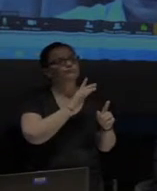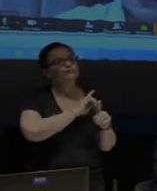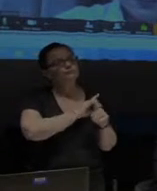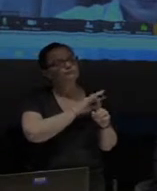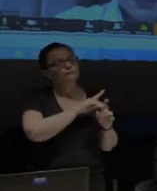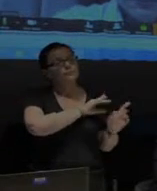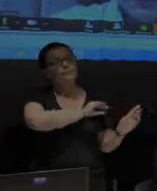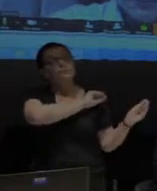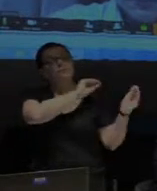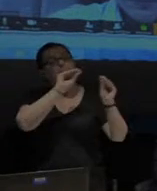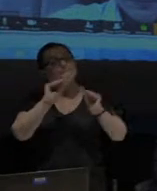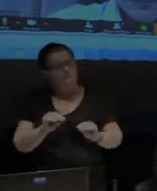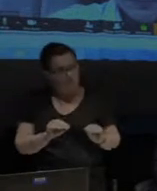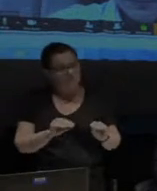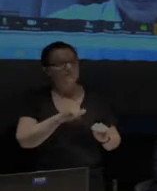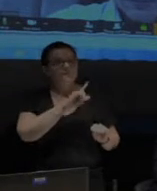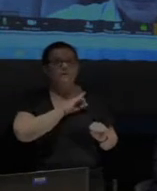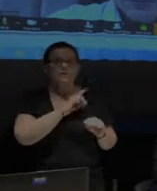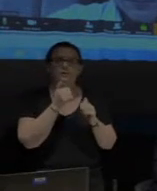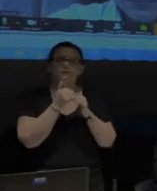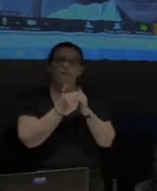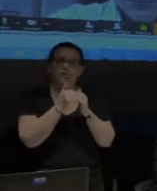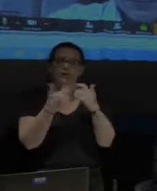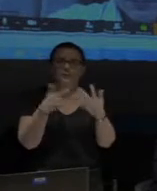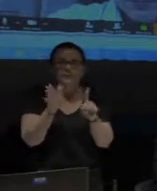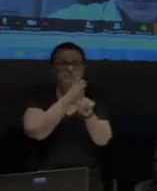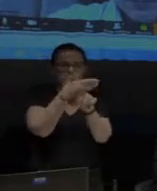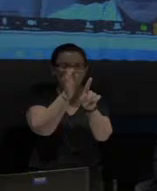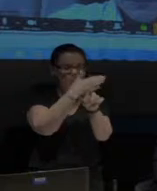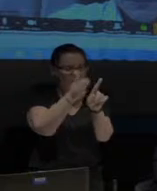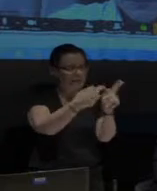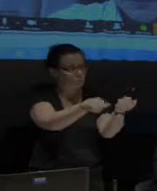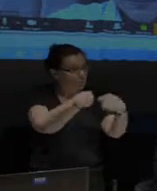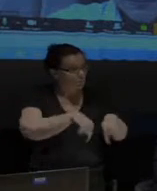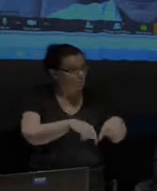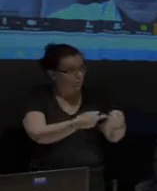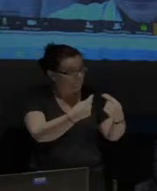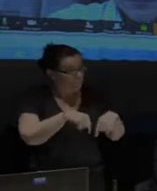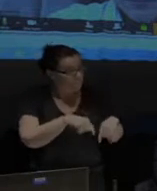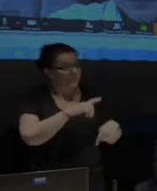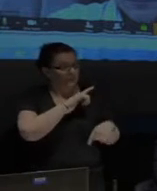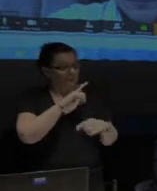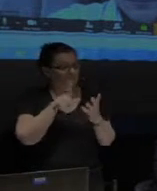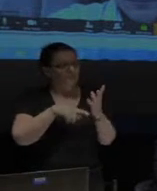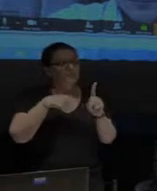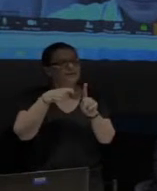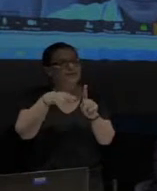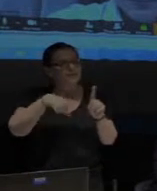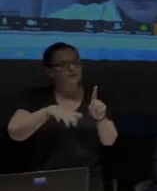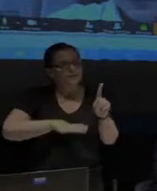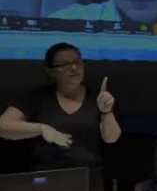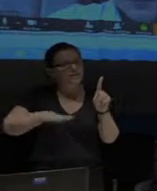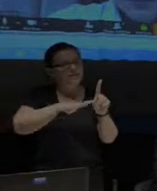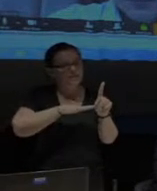why she was here was because her brother had persuaded her to come, because in the UK, she